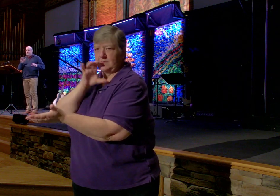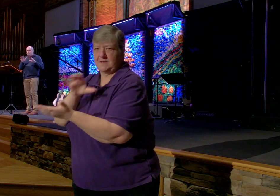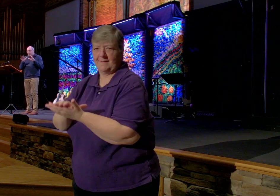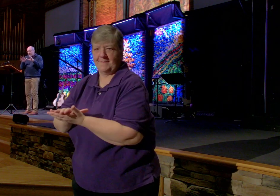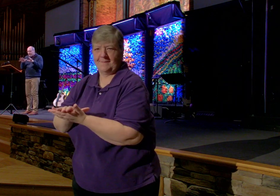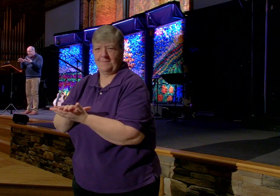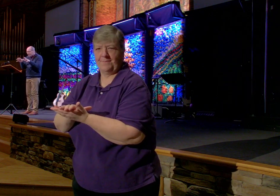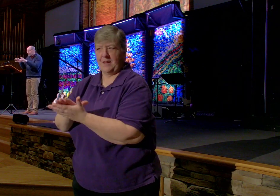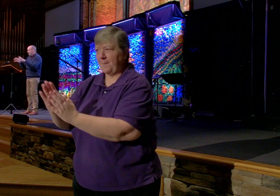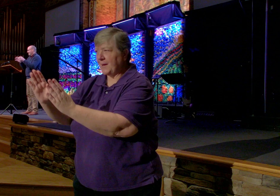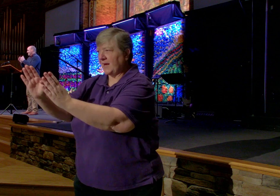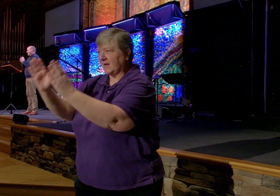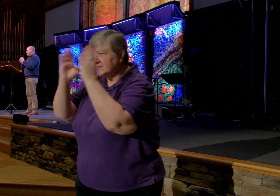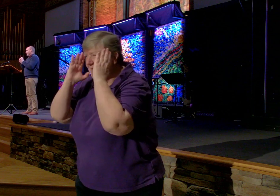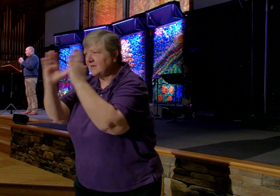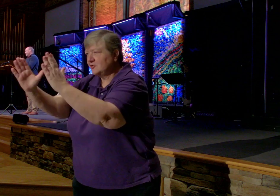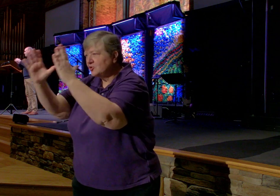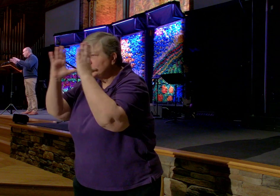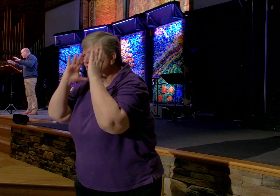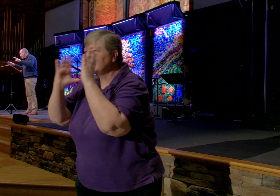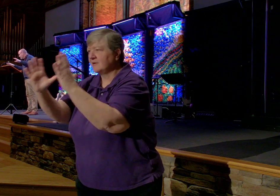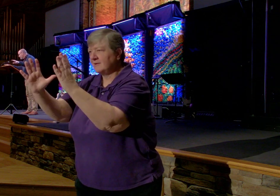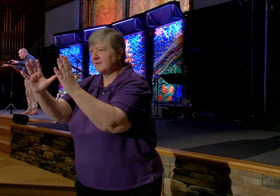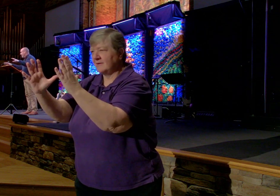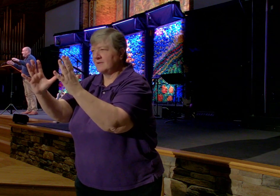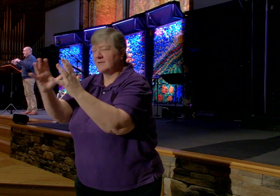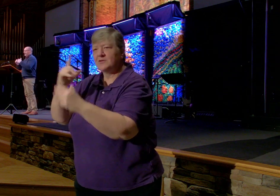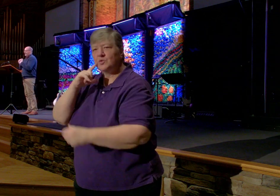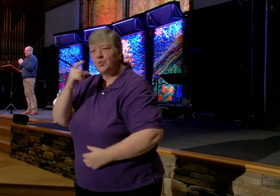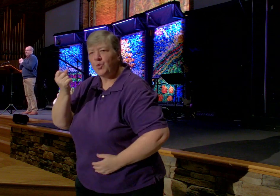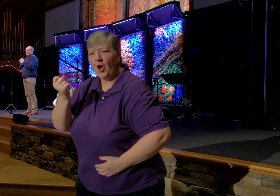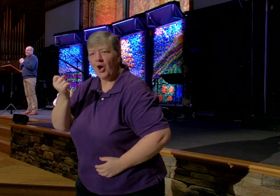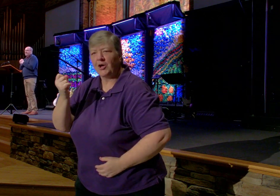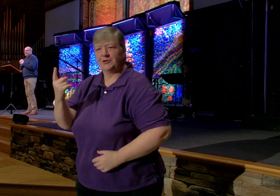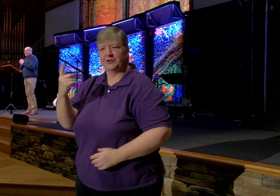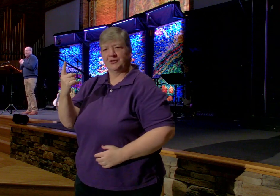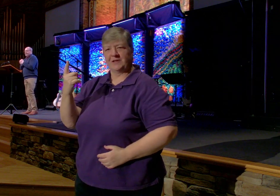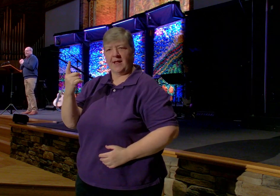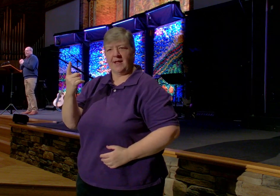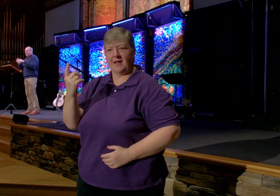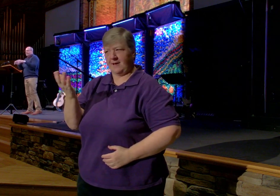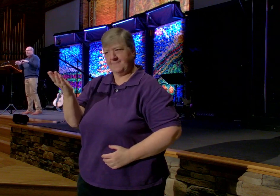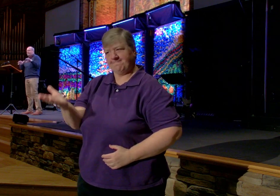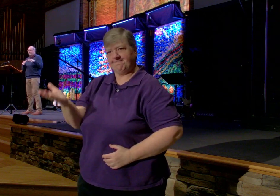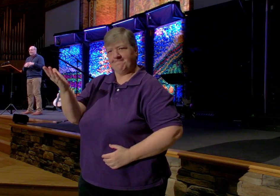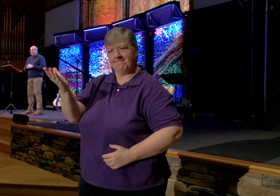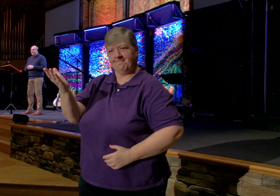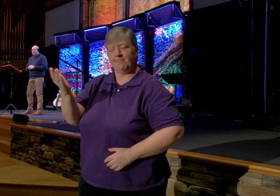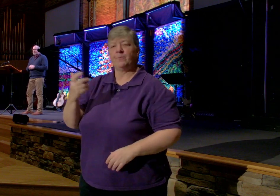her, to pay attention, to understand.